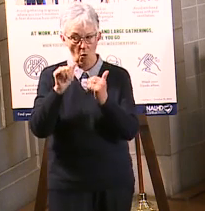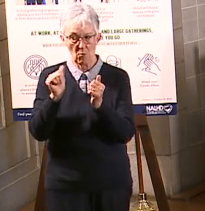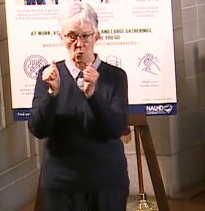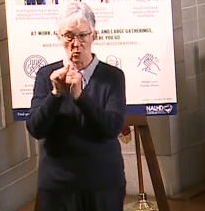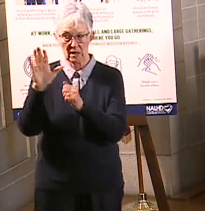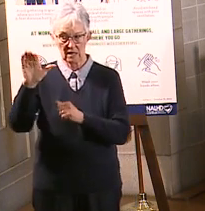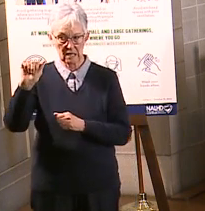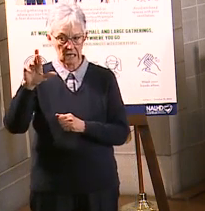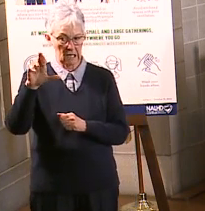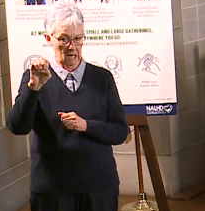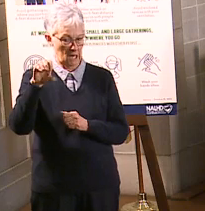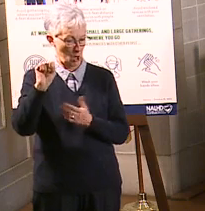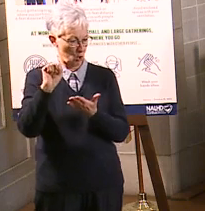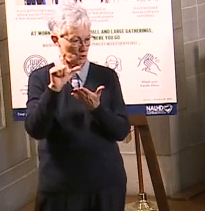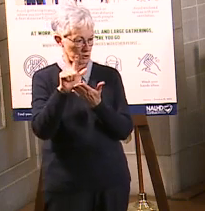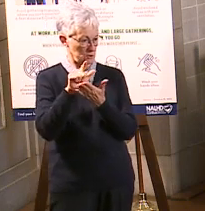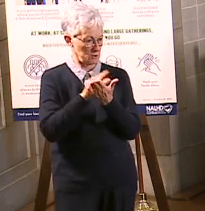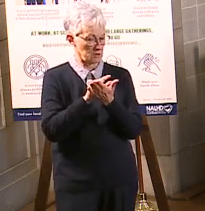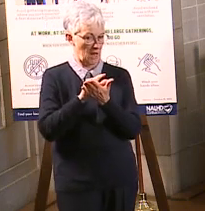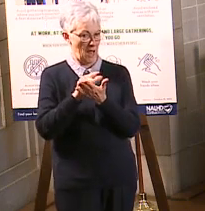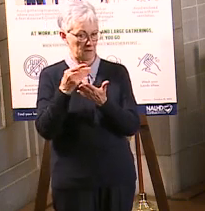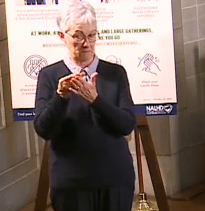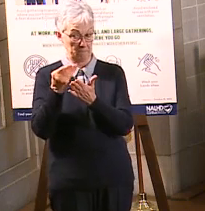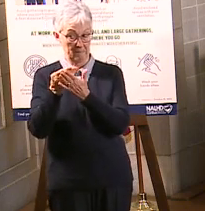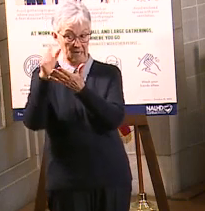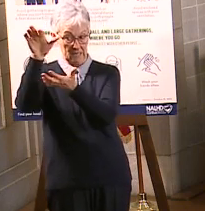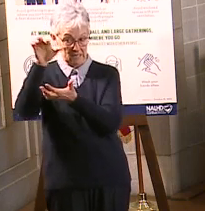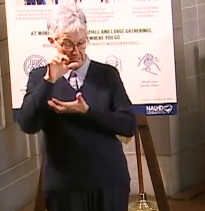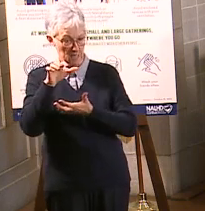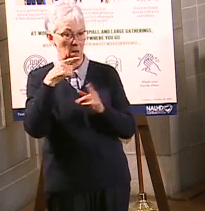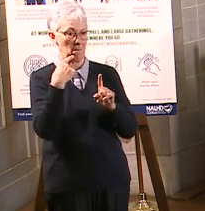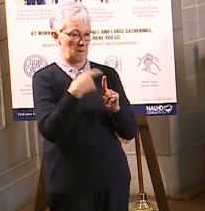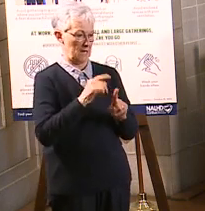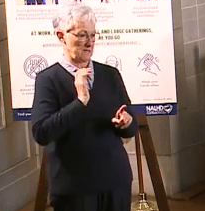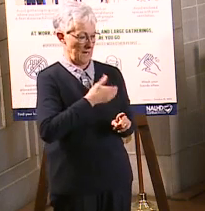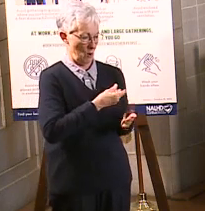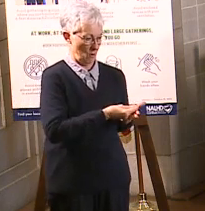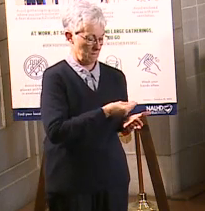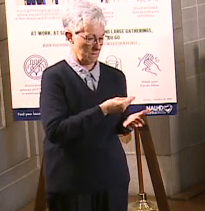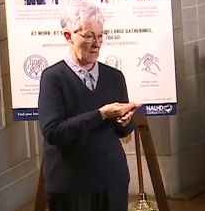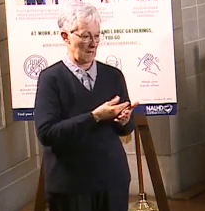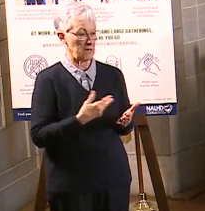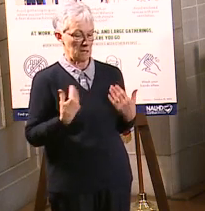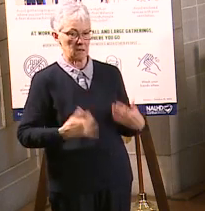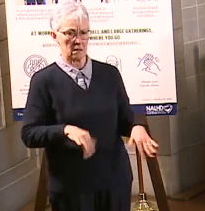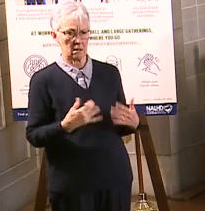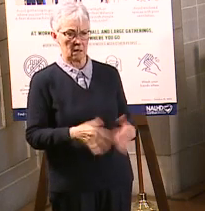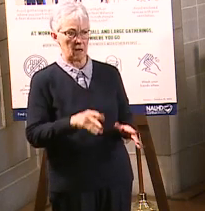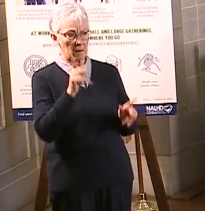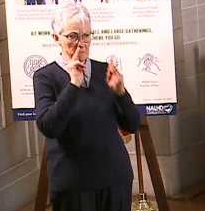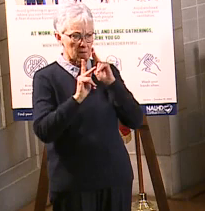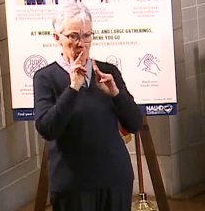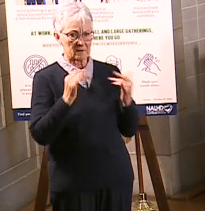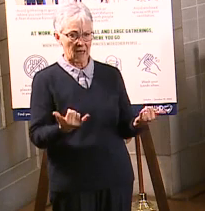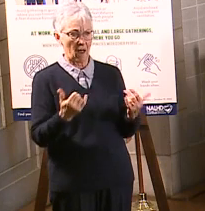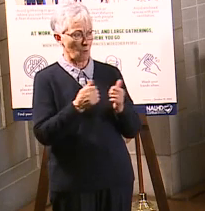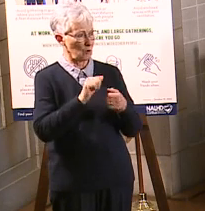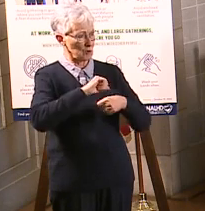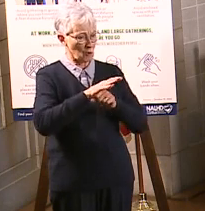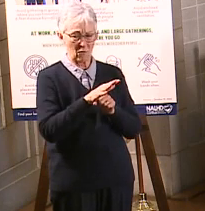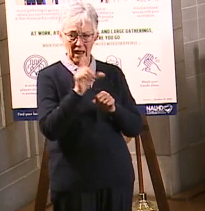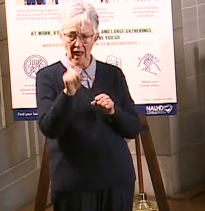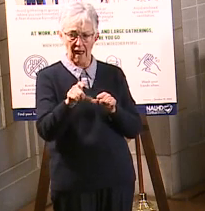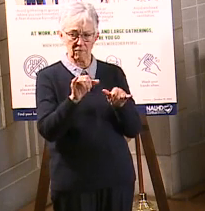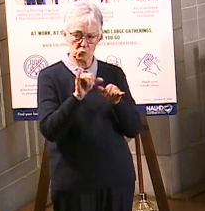we know that we've got more work to do. And this pandemic has really demonstrated the difficulty of working from home or education from home